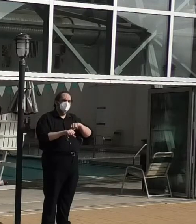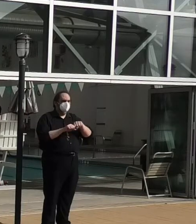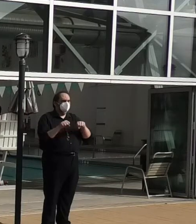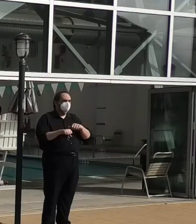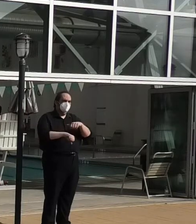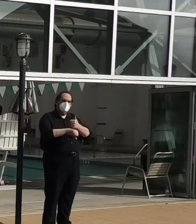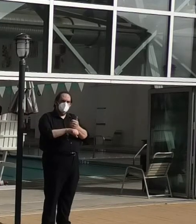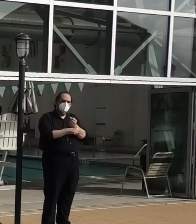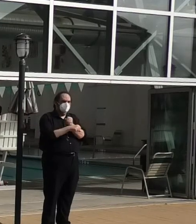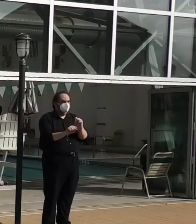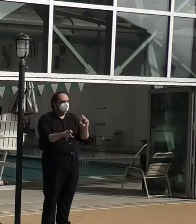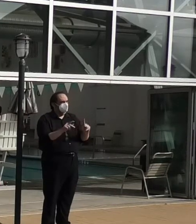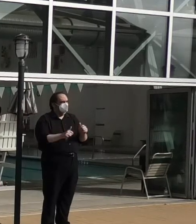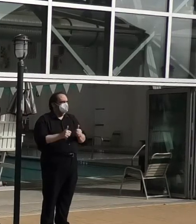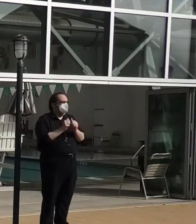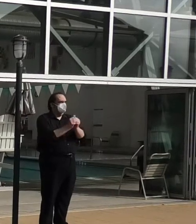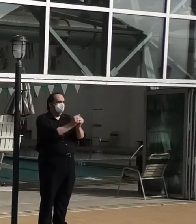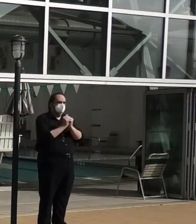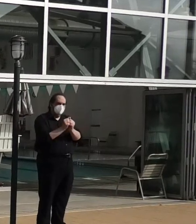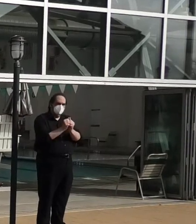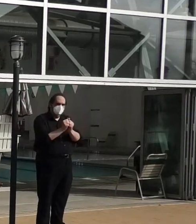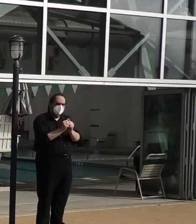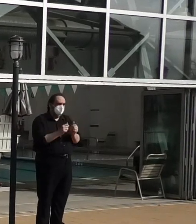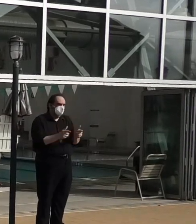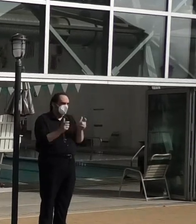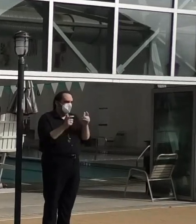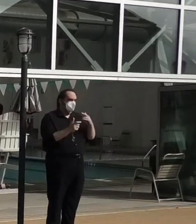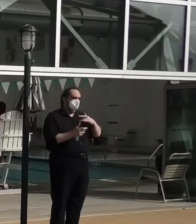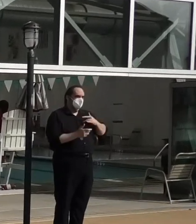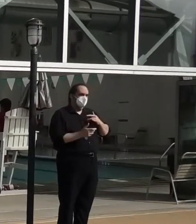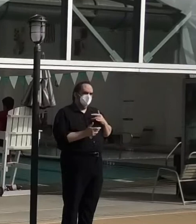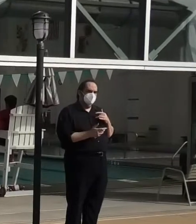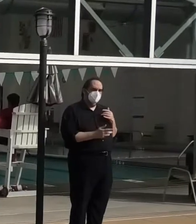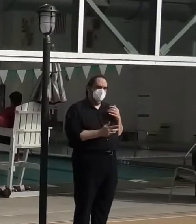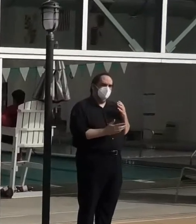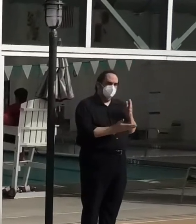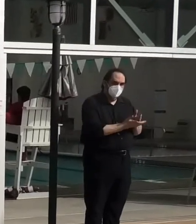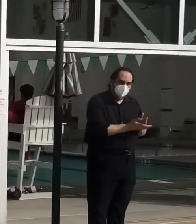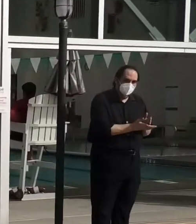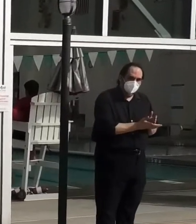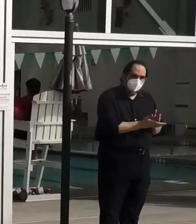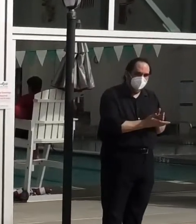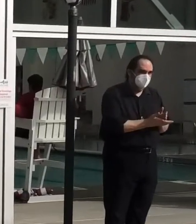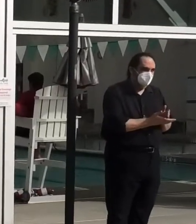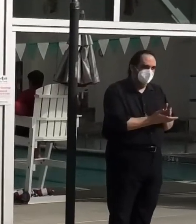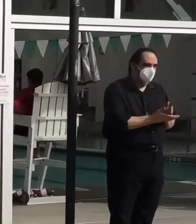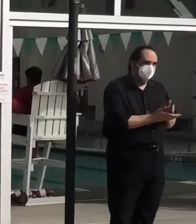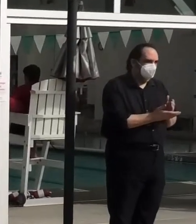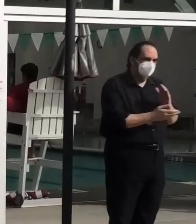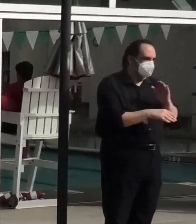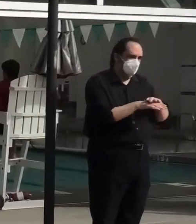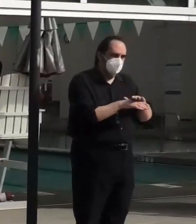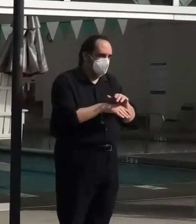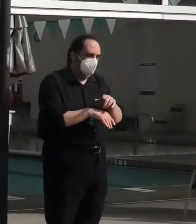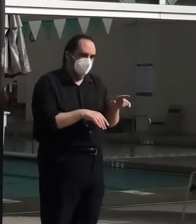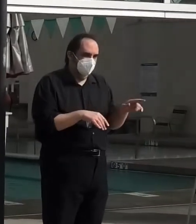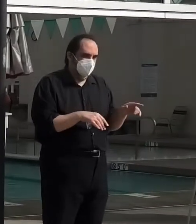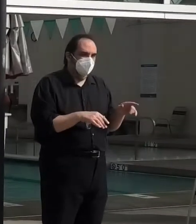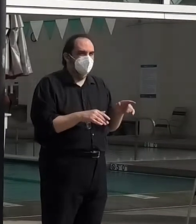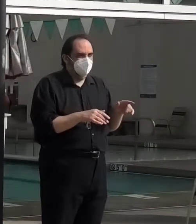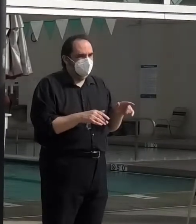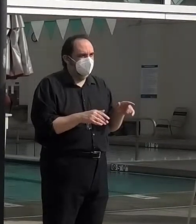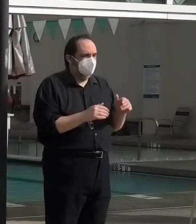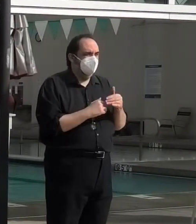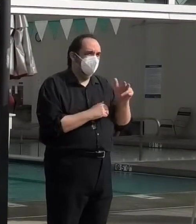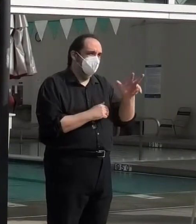lives together. Sudden cardiac arrest is an illness that strikes without warning and claims the lives of